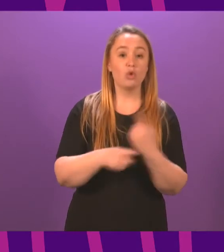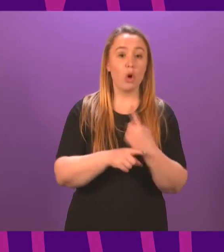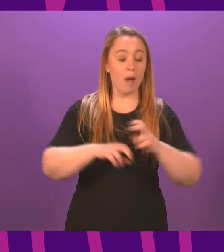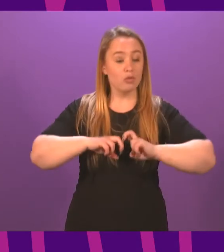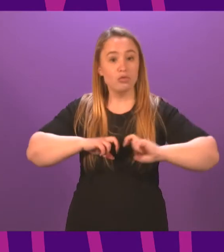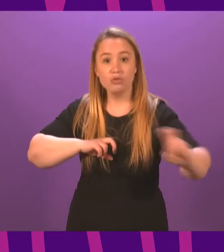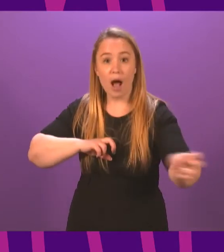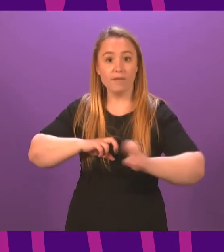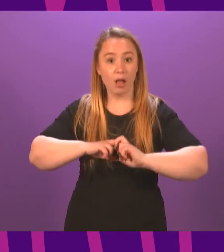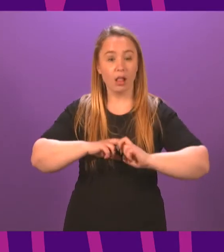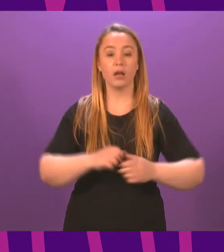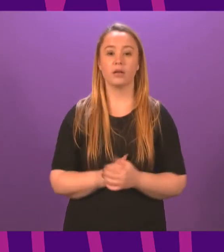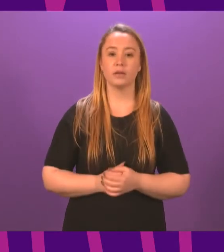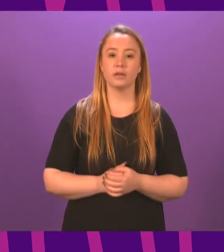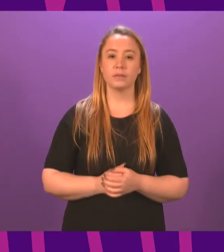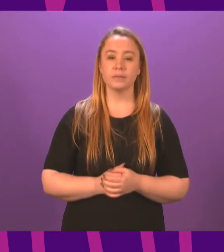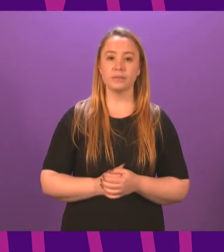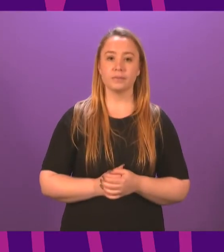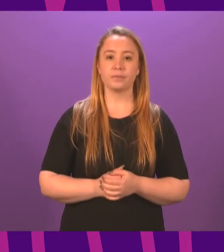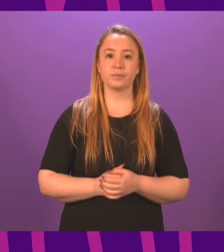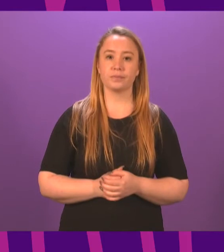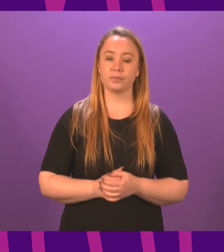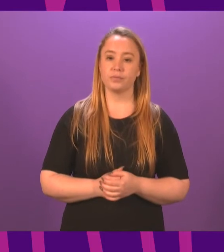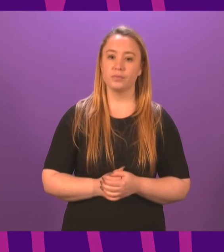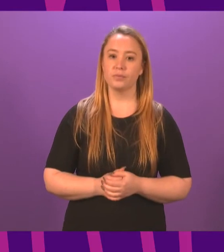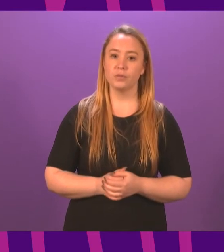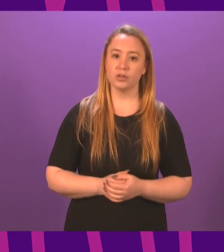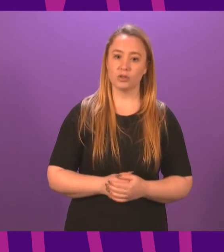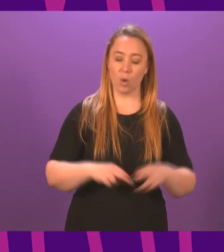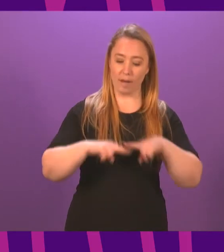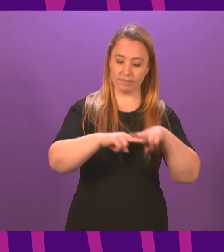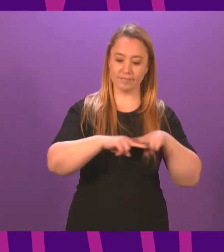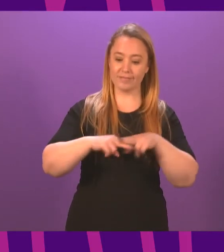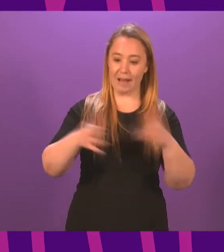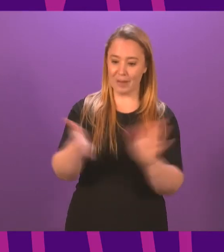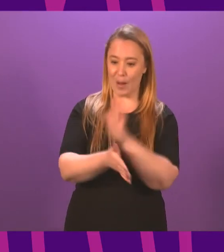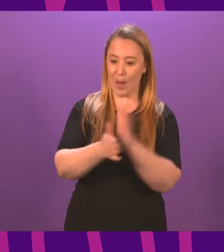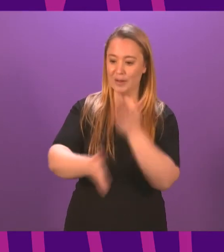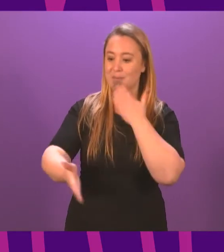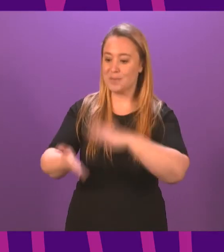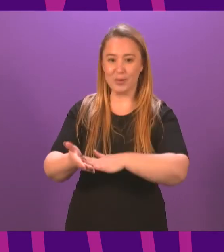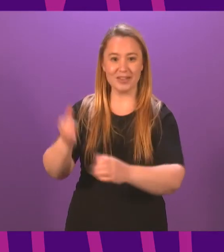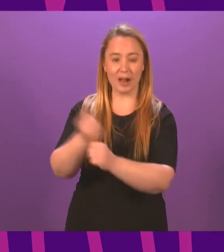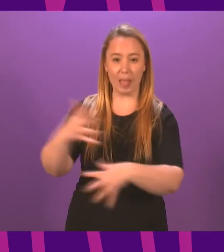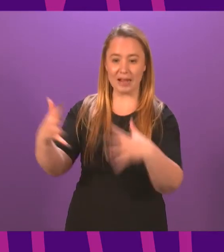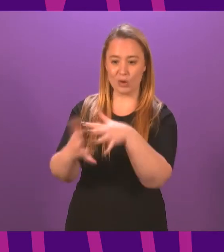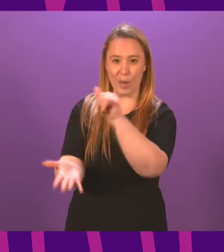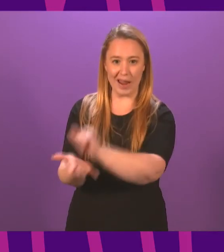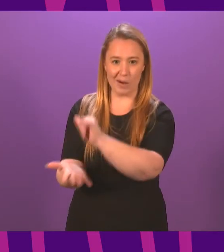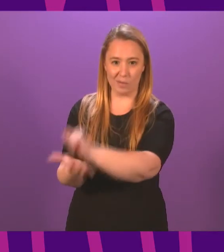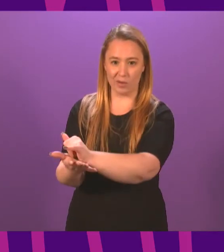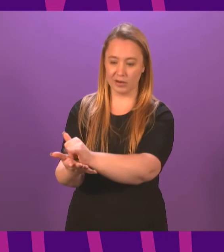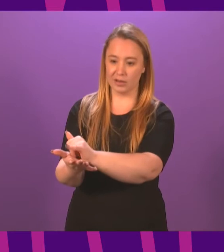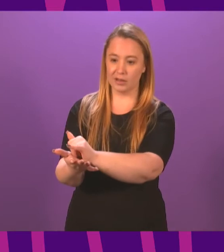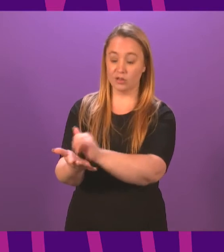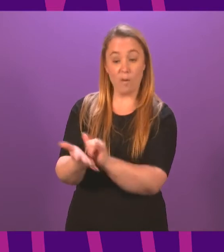where they are at any given point. And what if someone who has a family holiday booked flying from Glasgow? Flying from the